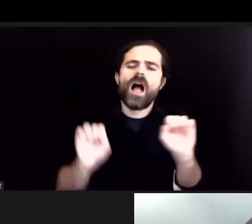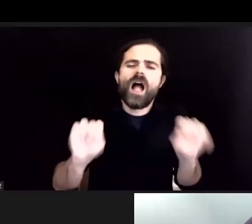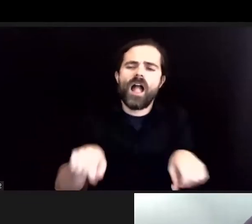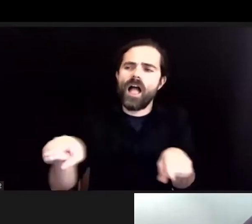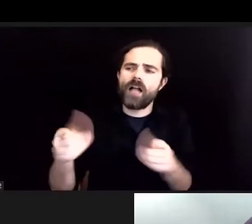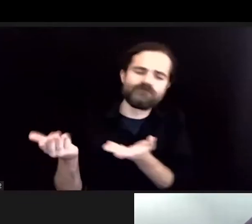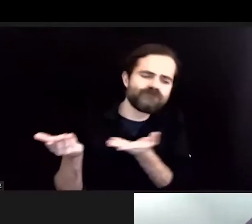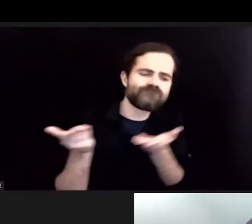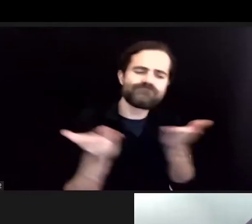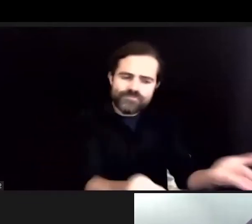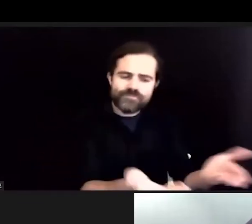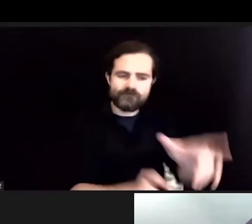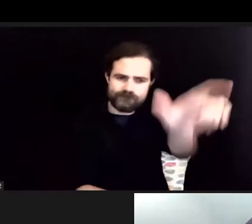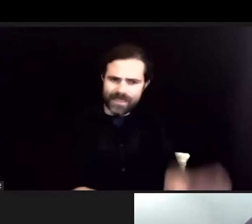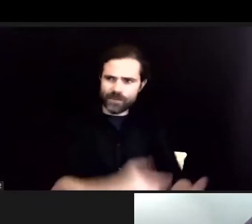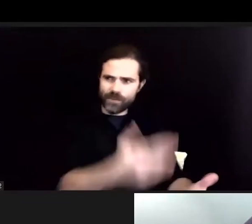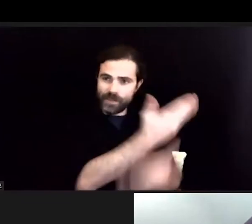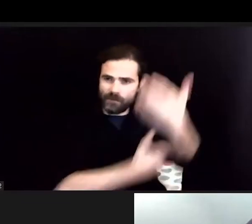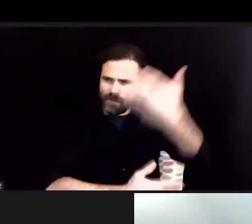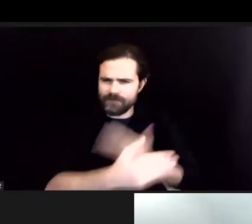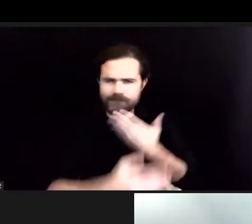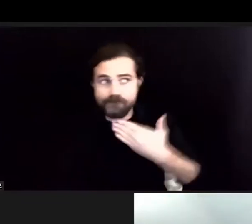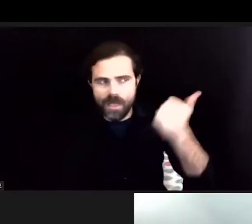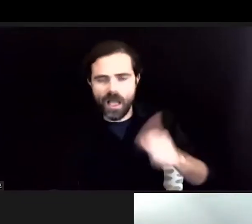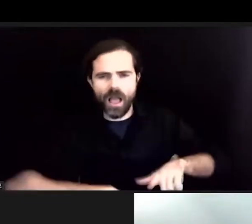disability regarding EDF's